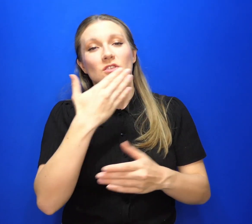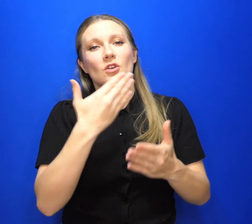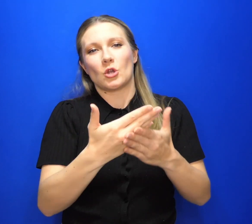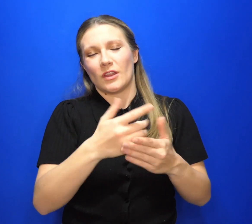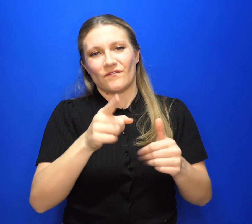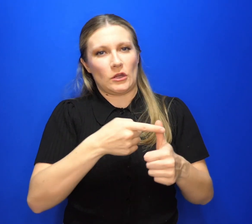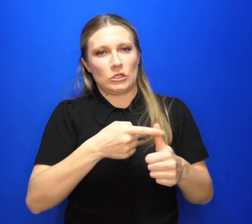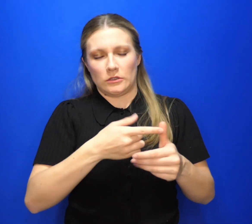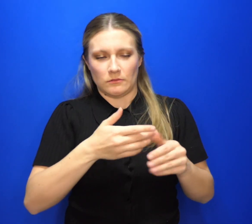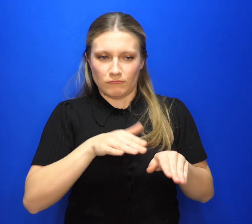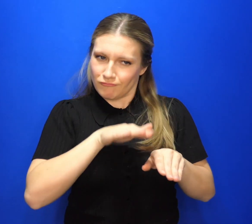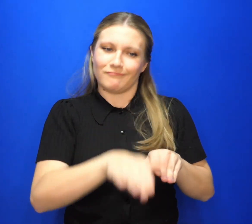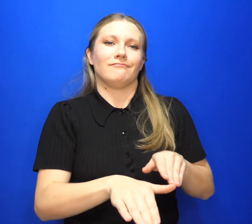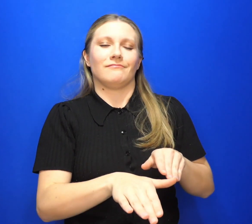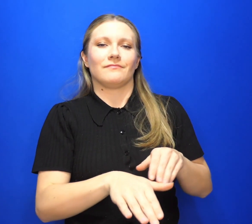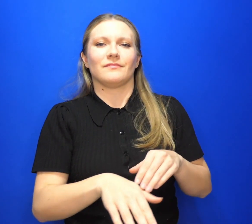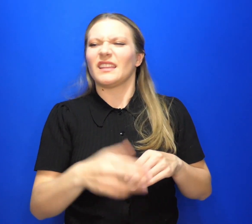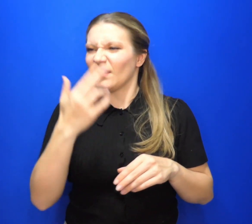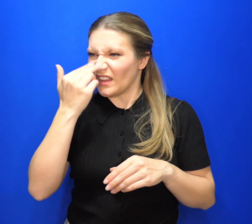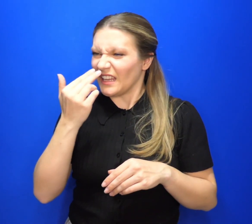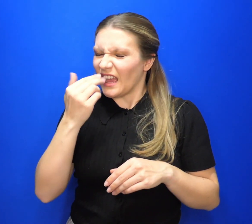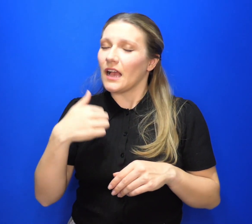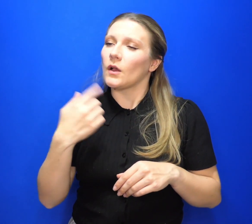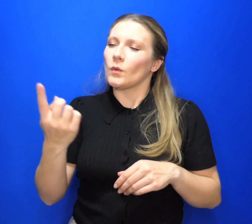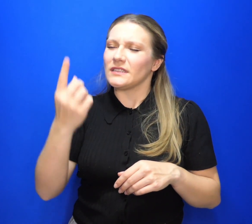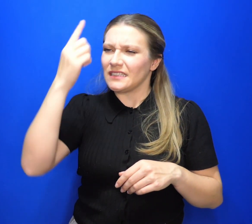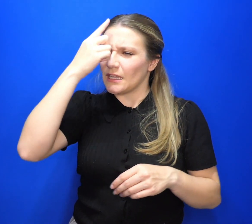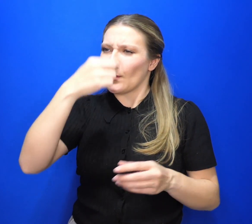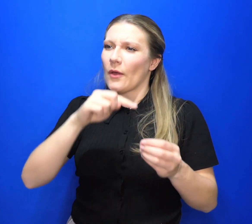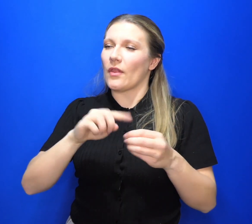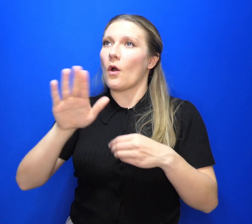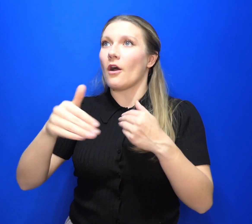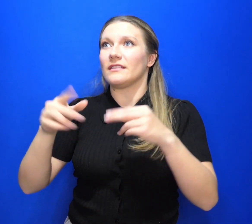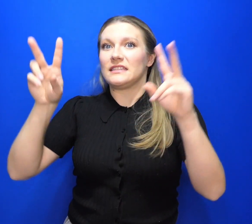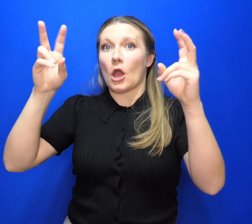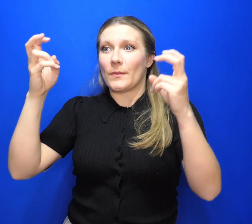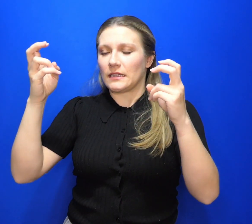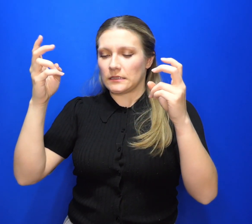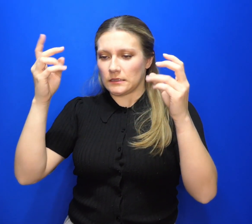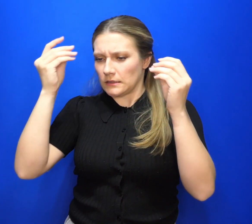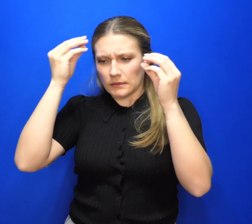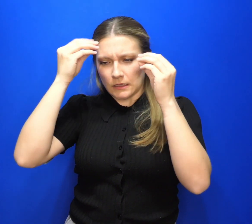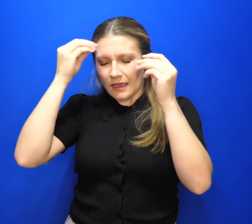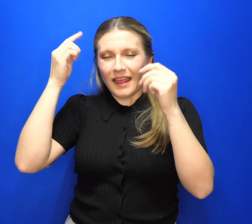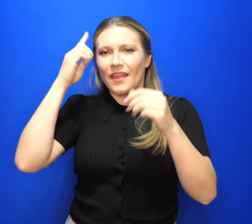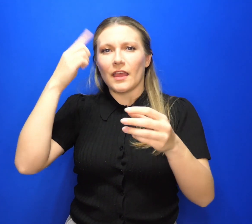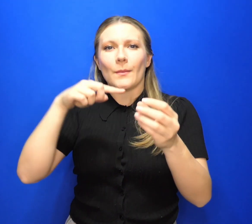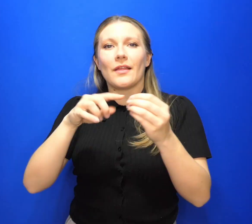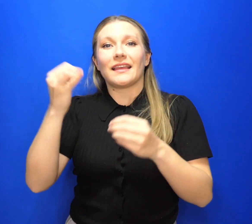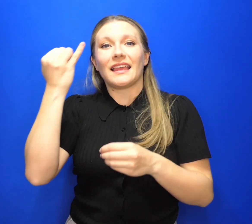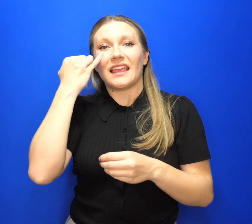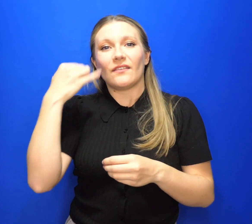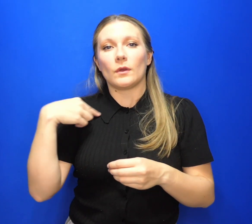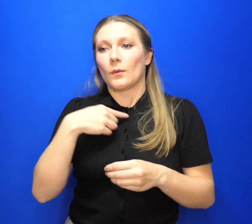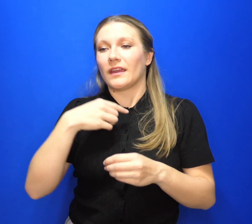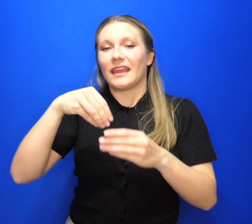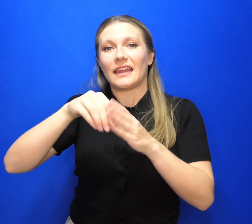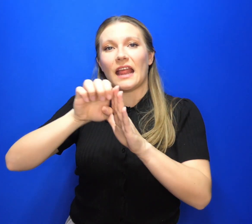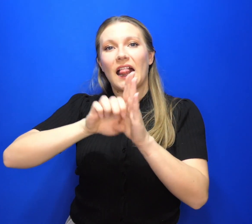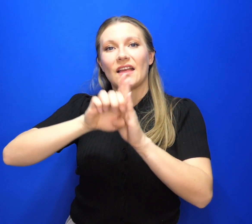step. It's funny. I always think about these things, all these topics I think of them as like, if we were in an elevator for